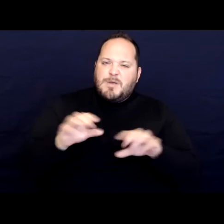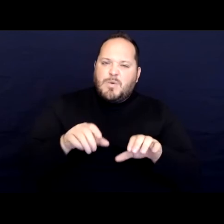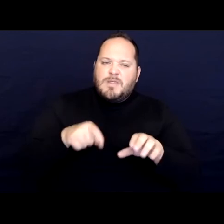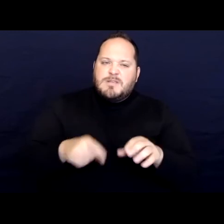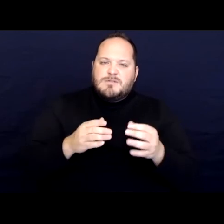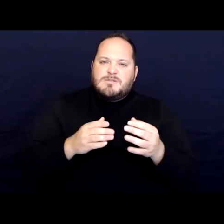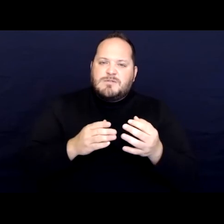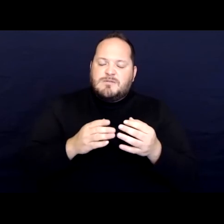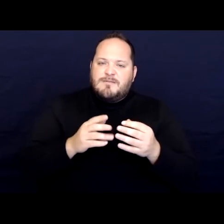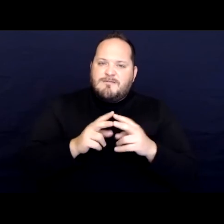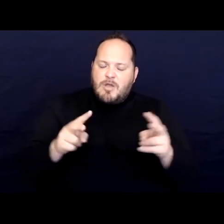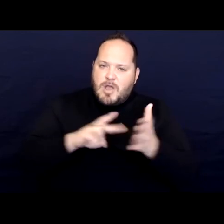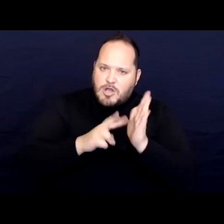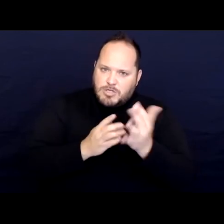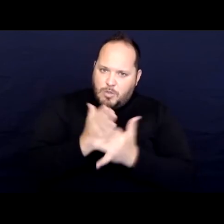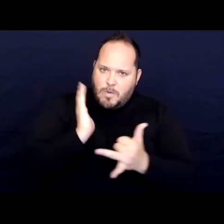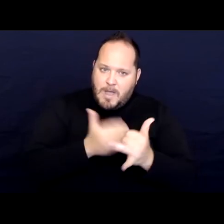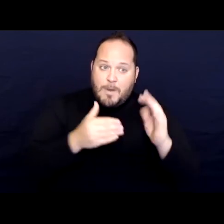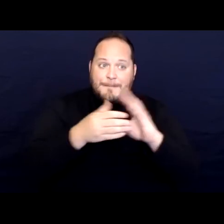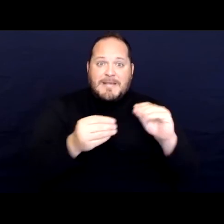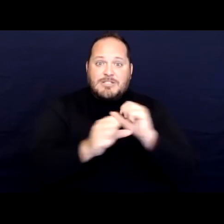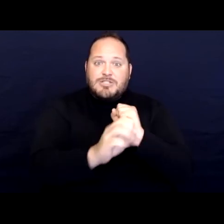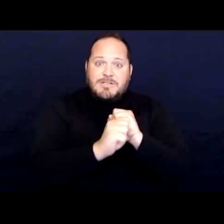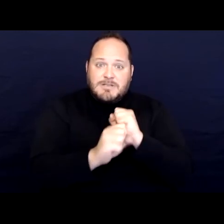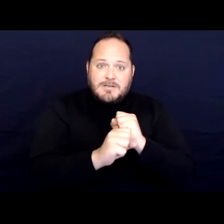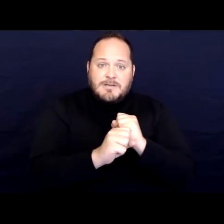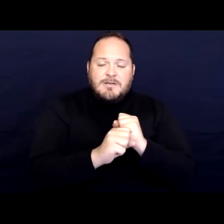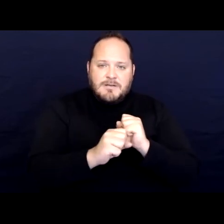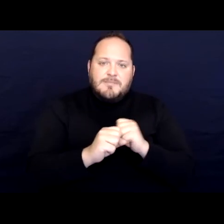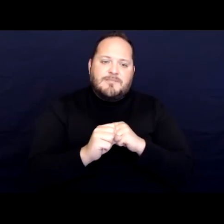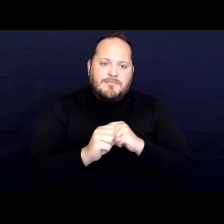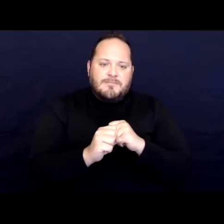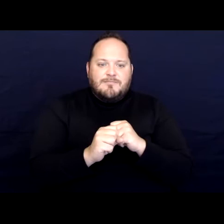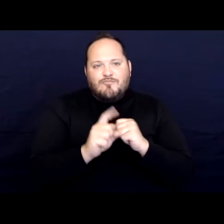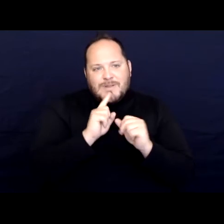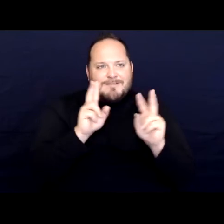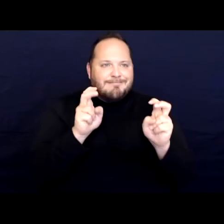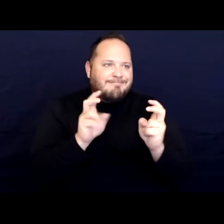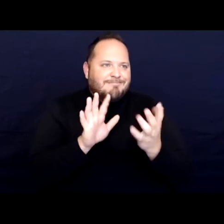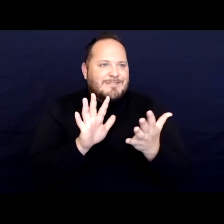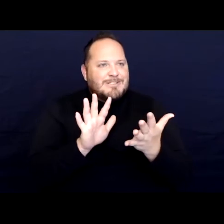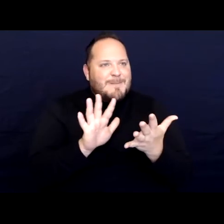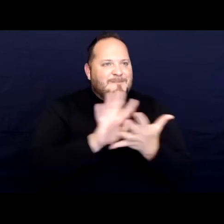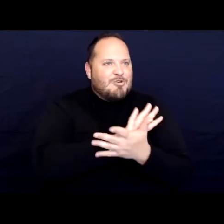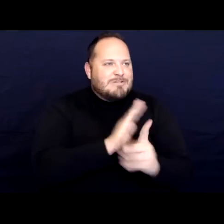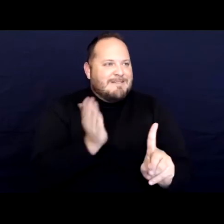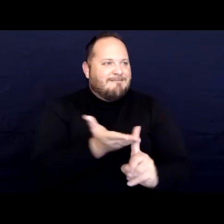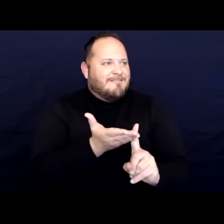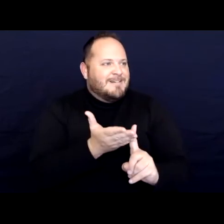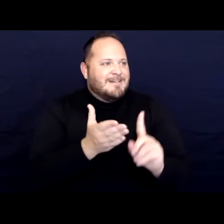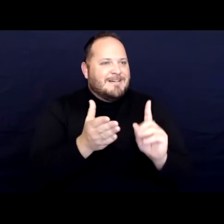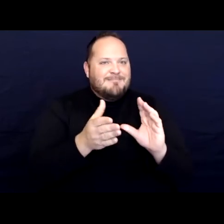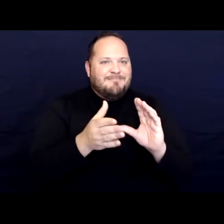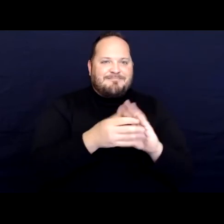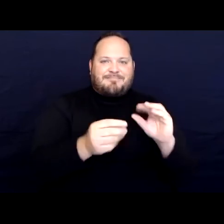is you know which is like subversive or subconscious messaging, is,